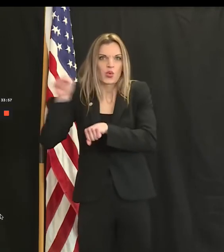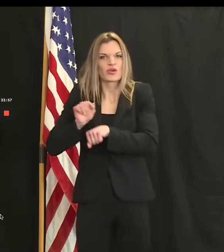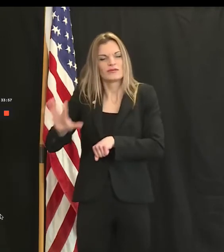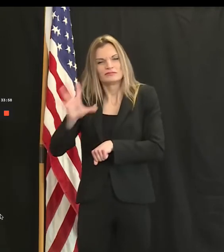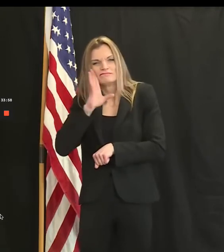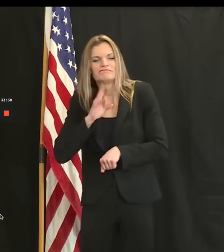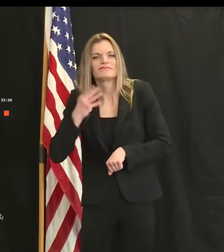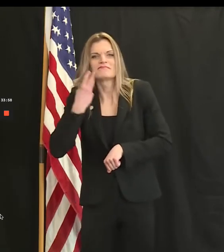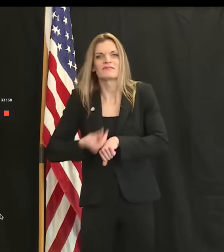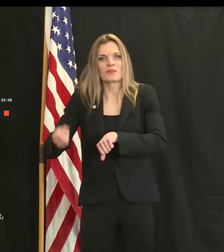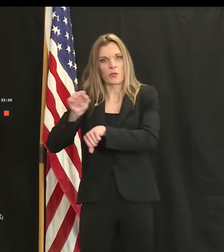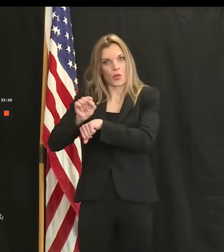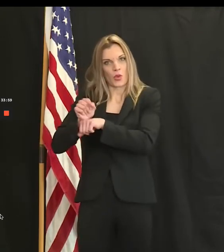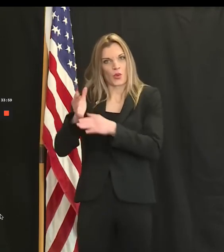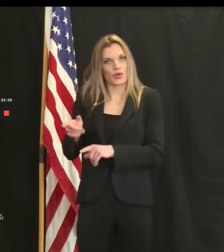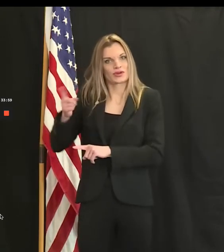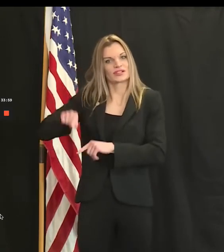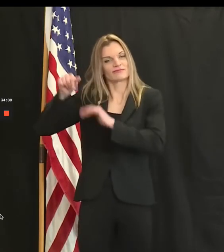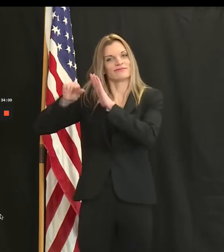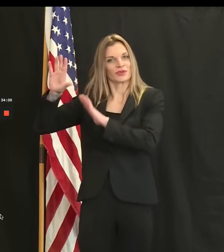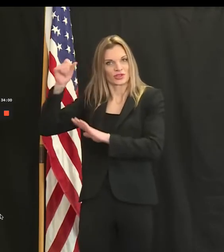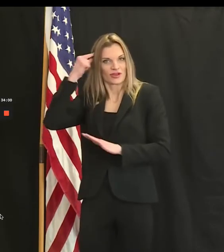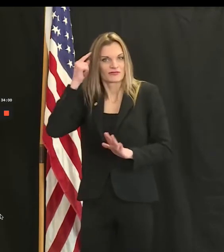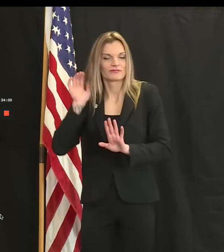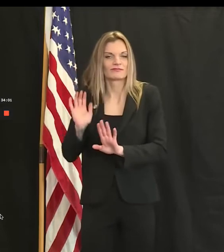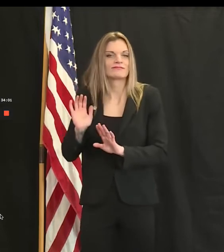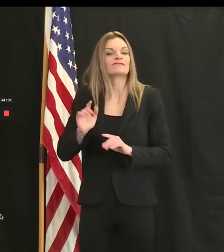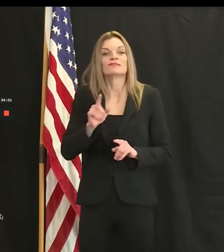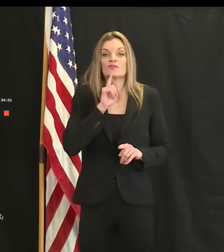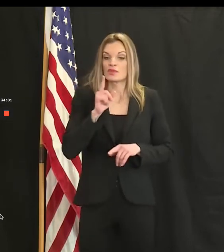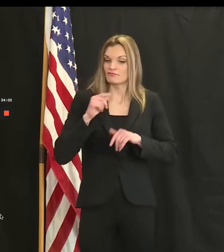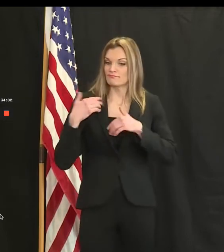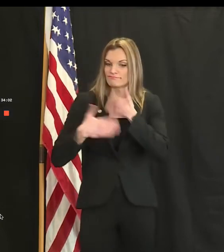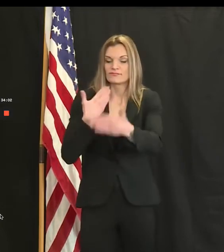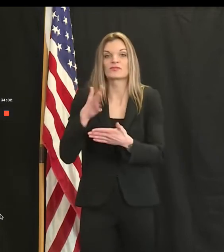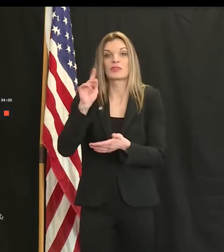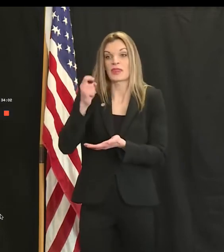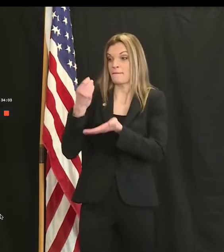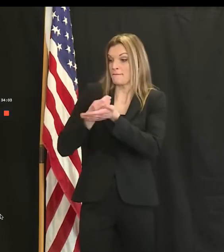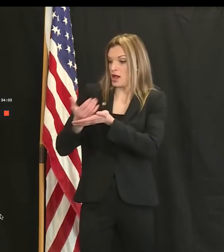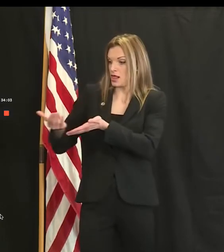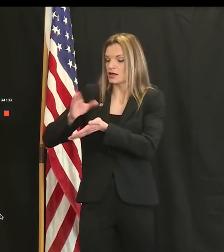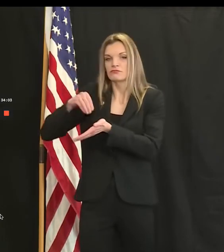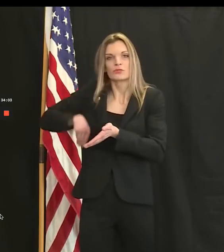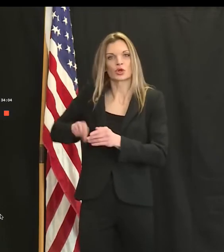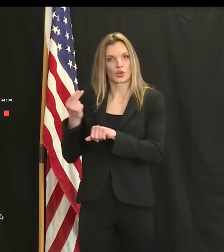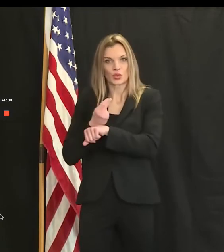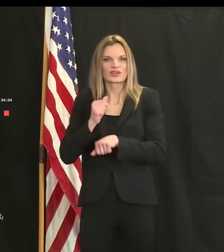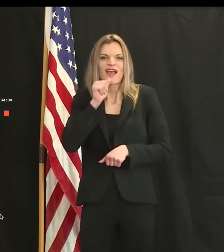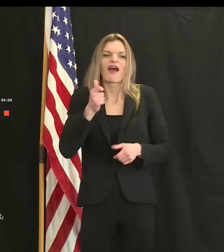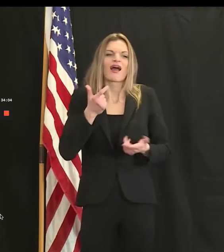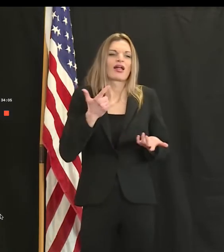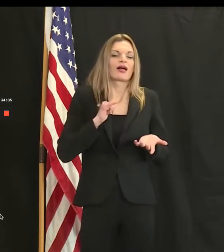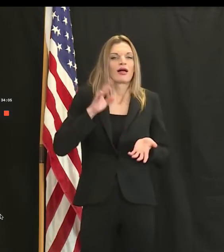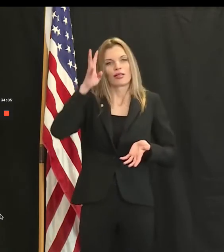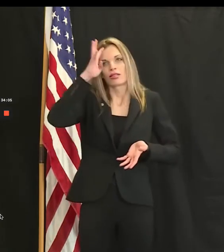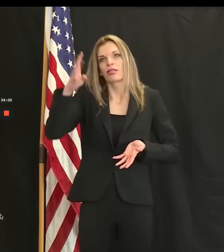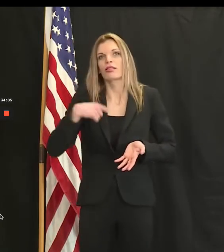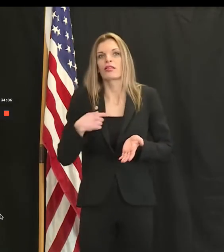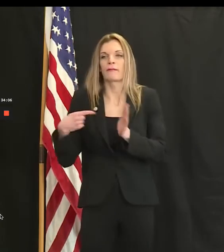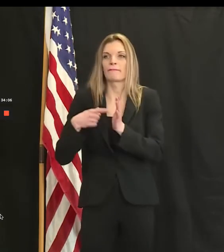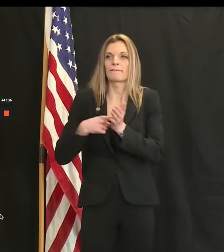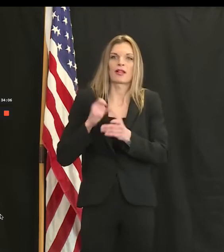veteran employees. So again, a very expeditious use of taxpayer dollars. Nobody was billing hours. We got the